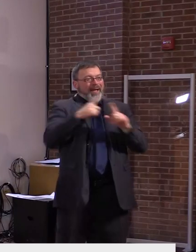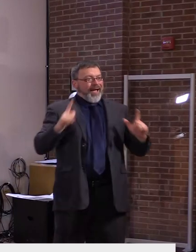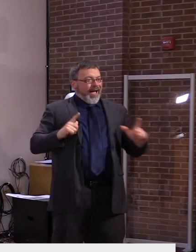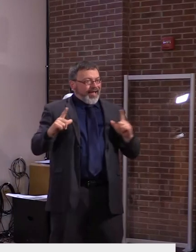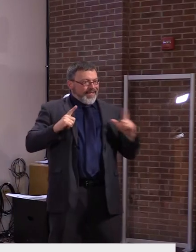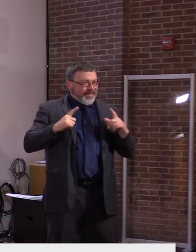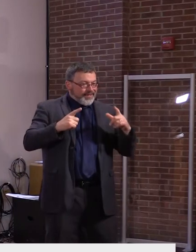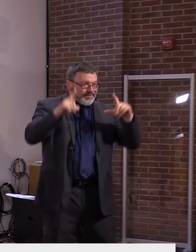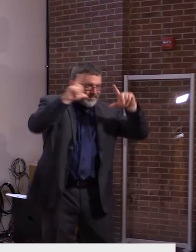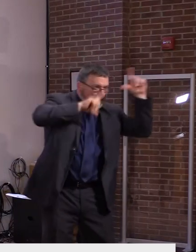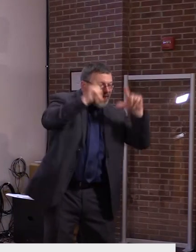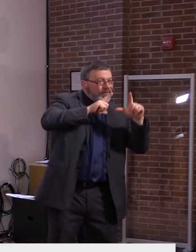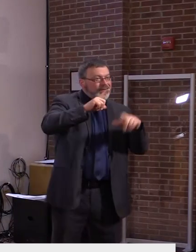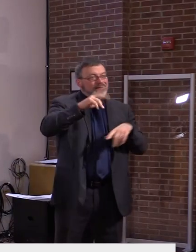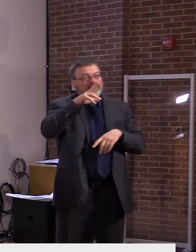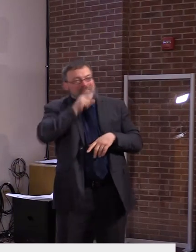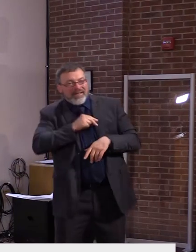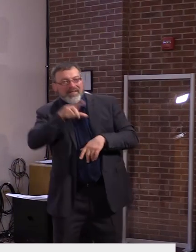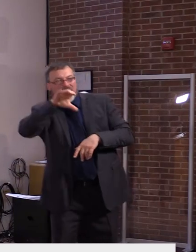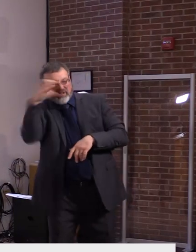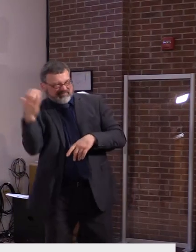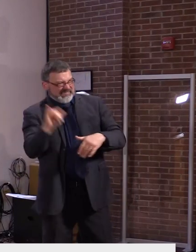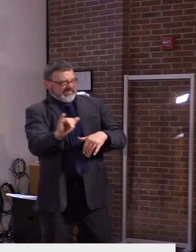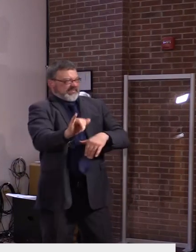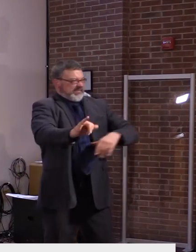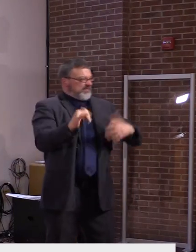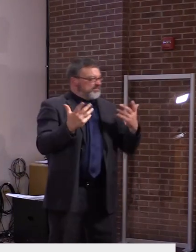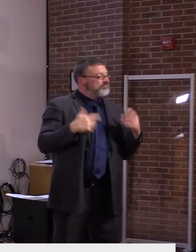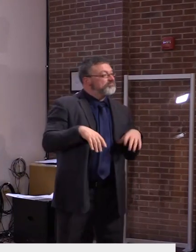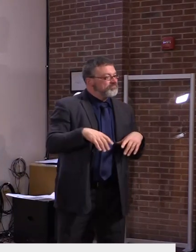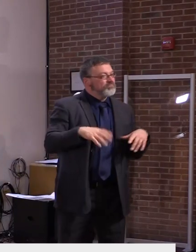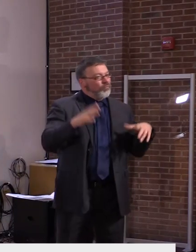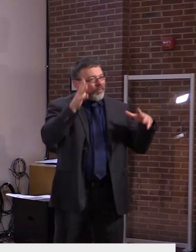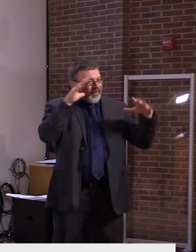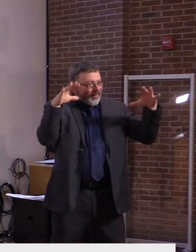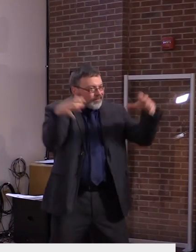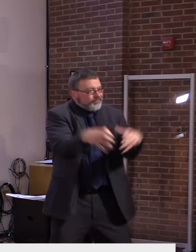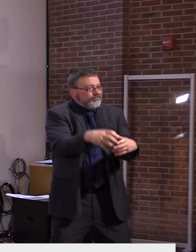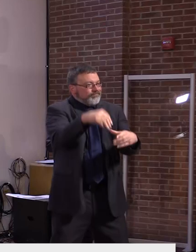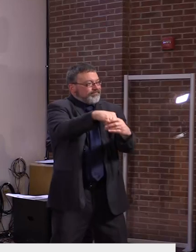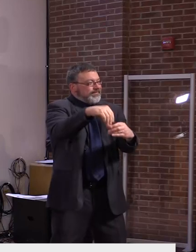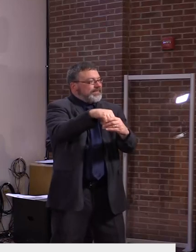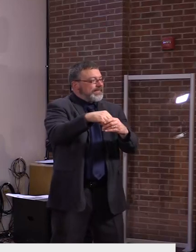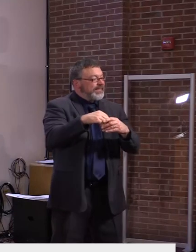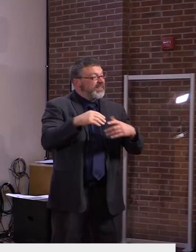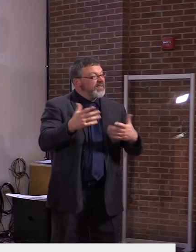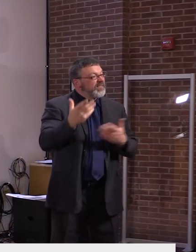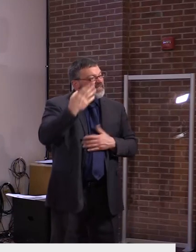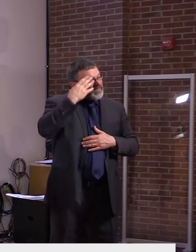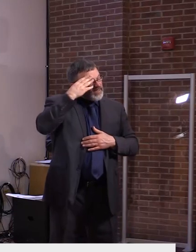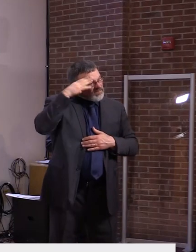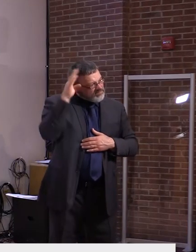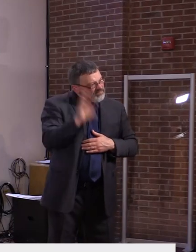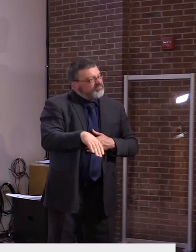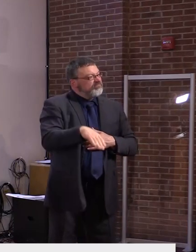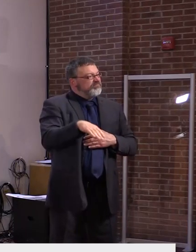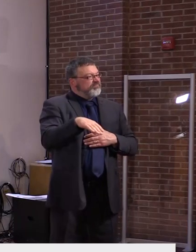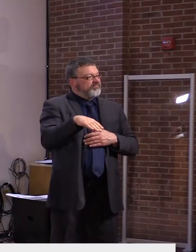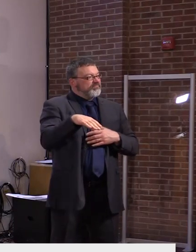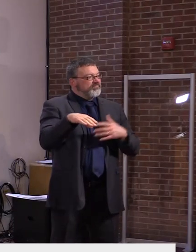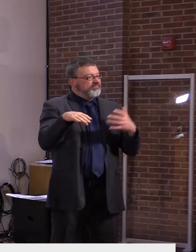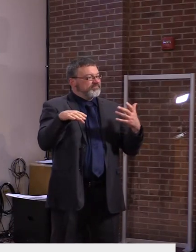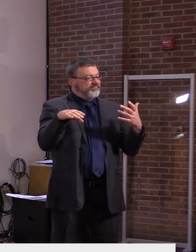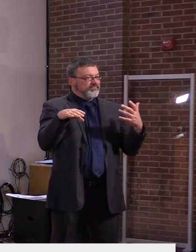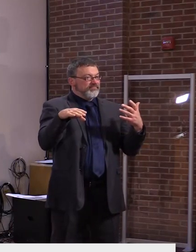once again. As always, this also unfortunately times with the start of flu season. And we